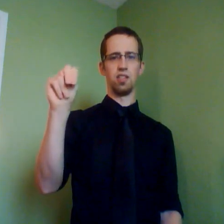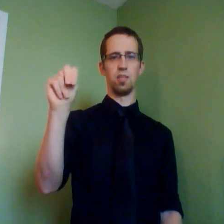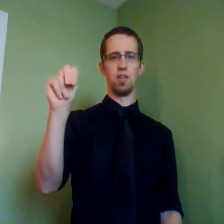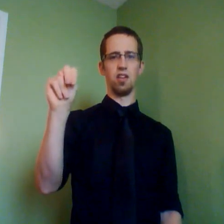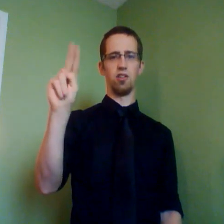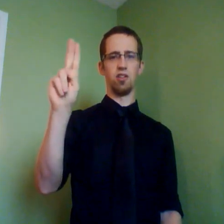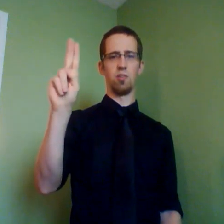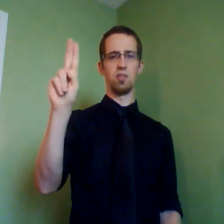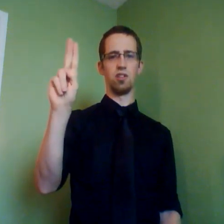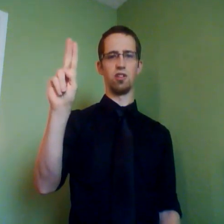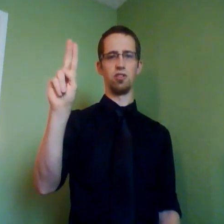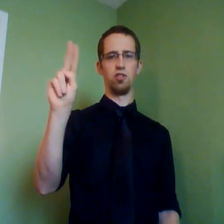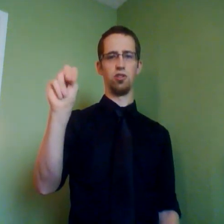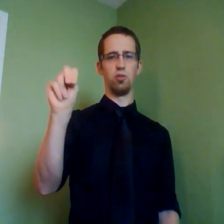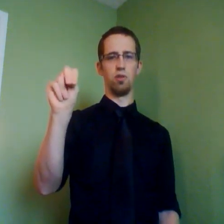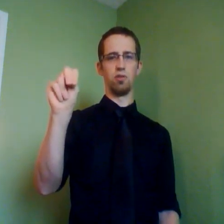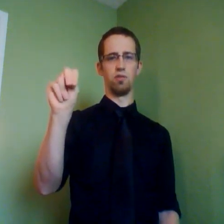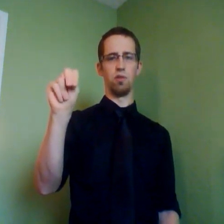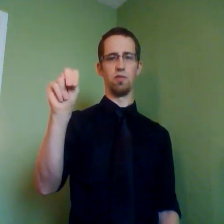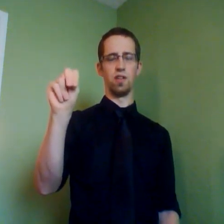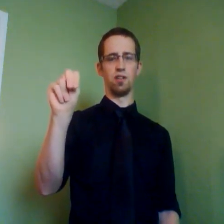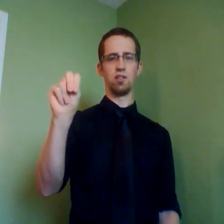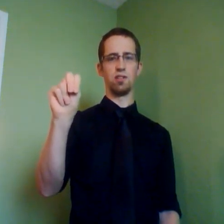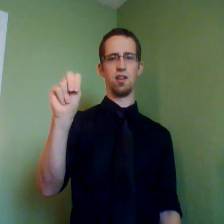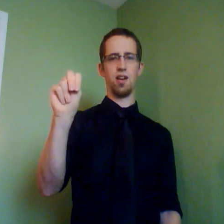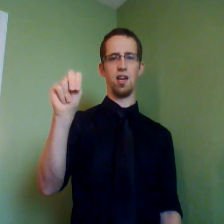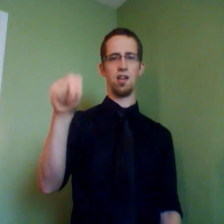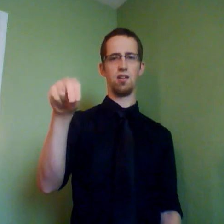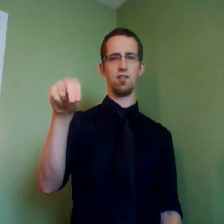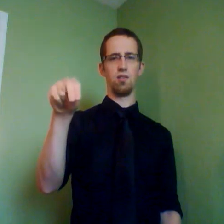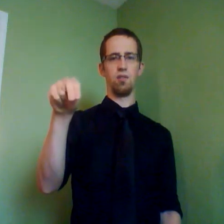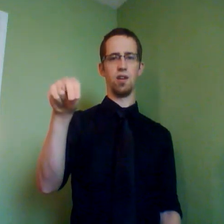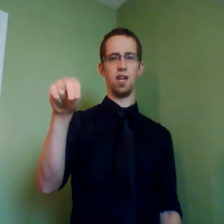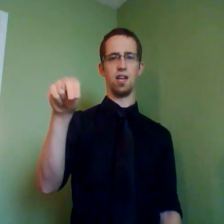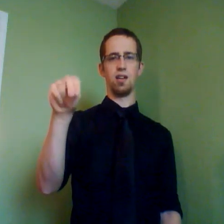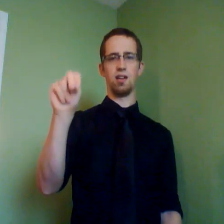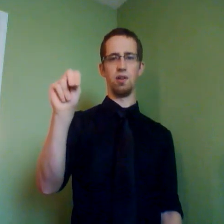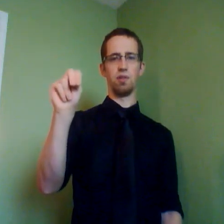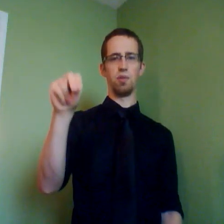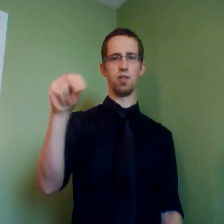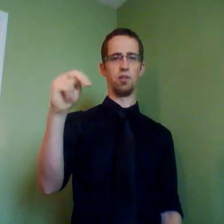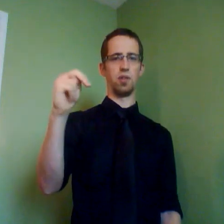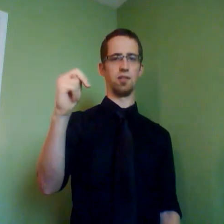except that your thumb is under 2 of your 4 fingers. N or N, however you want to do it.